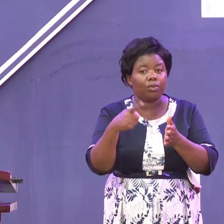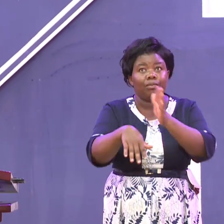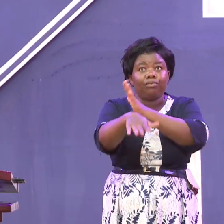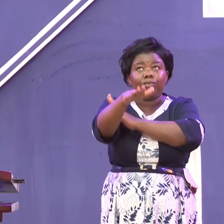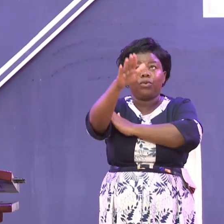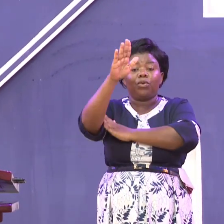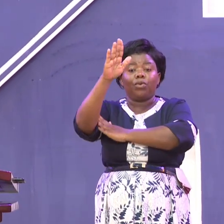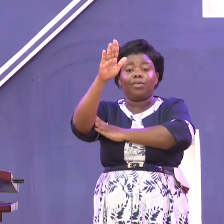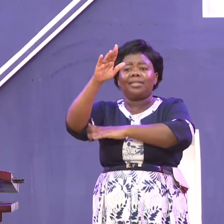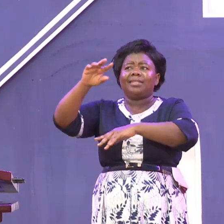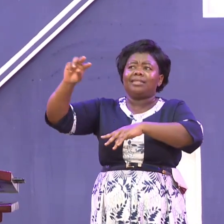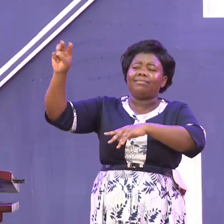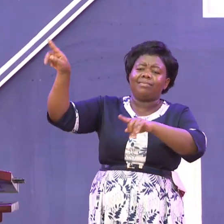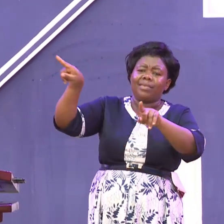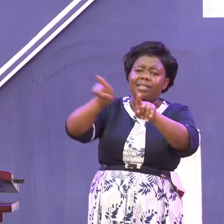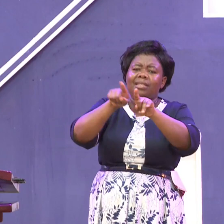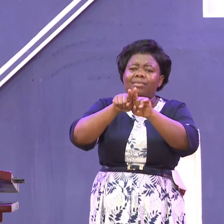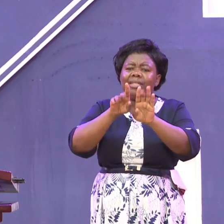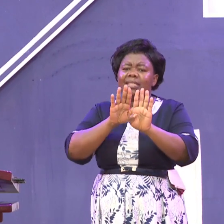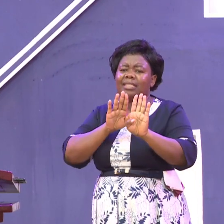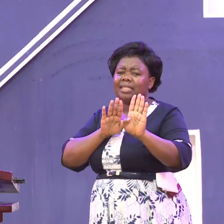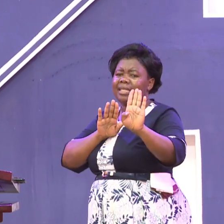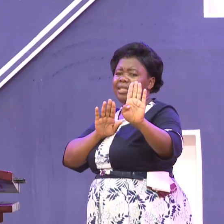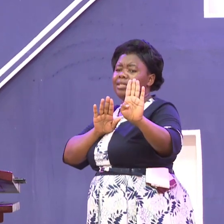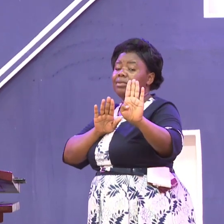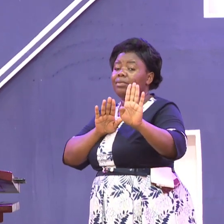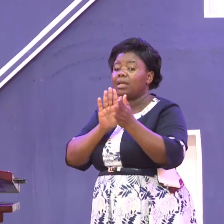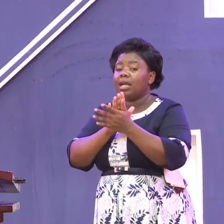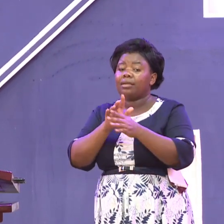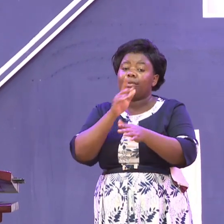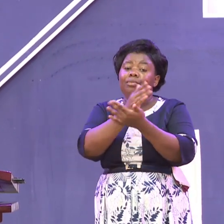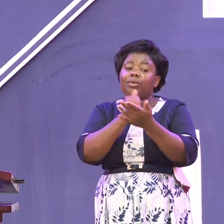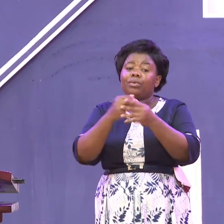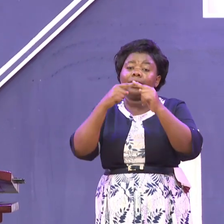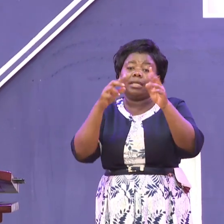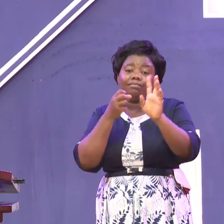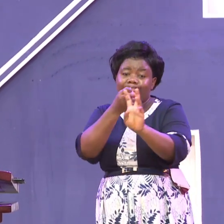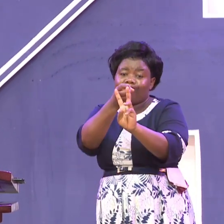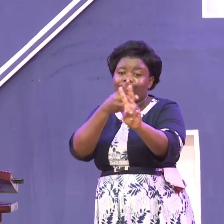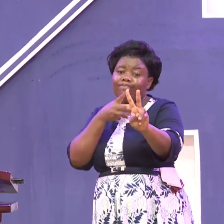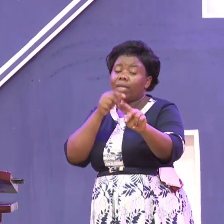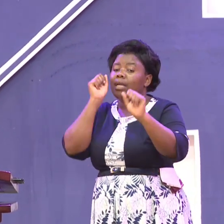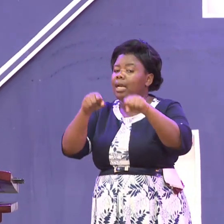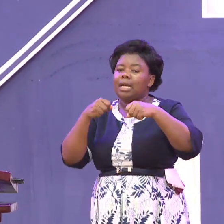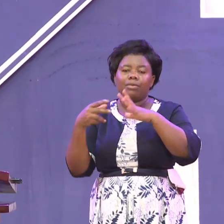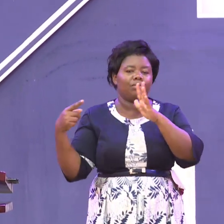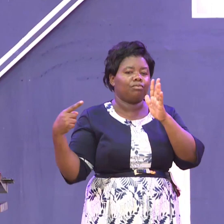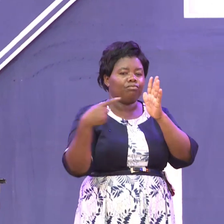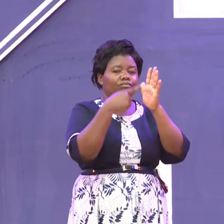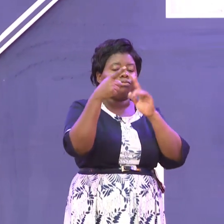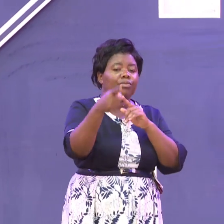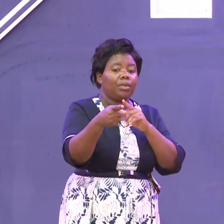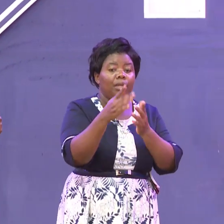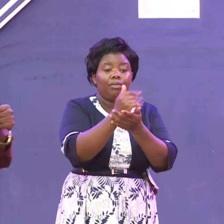Katonda amulabira mu kifaananyi ky'okubanga alinga engabo. Kubanga obusaale bw'omubi tebusobola mutuukako